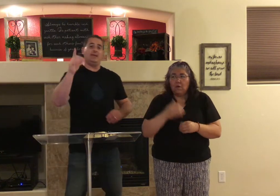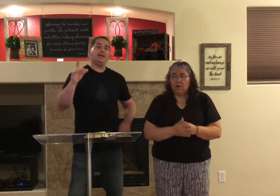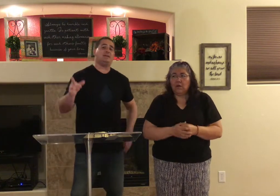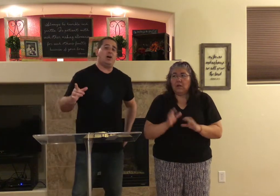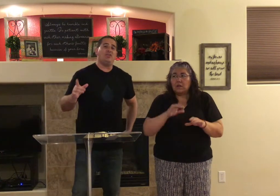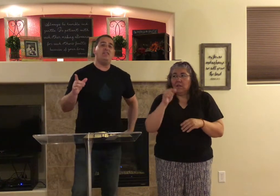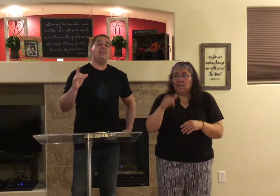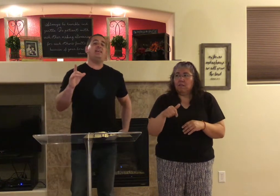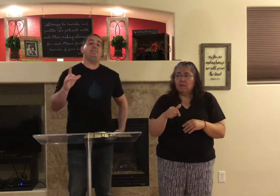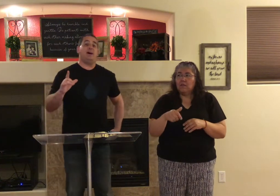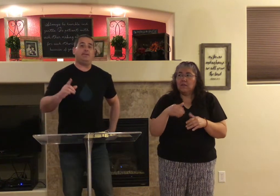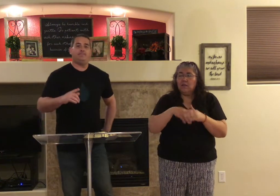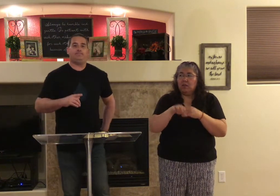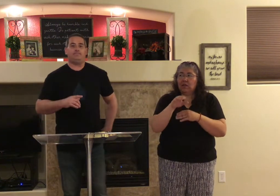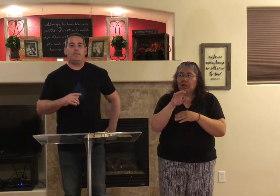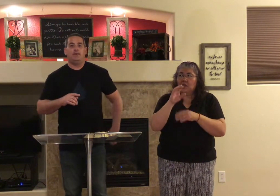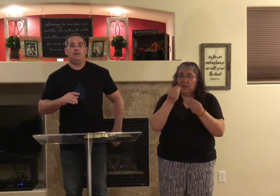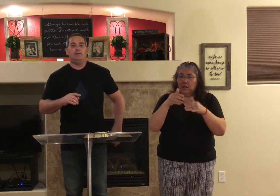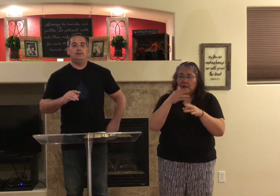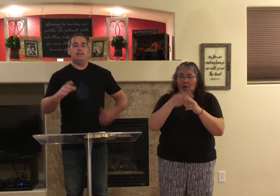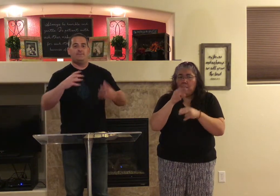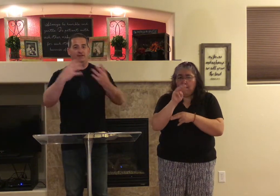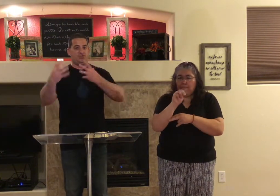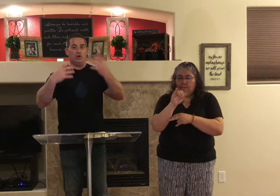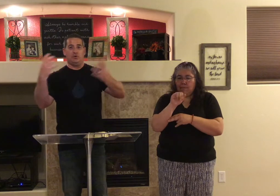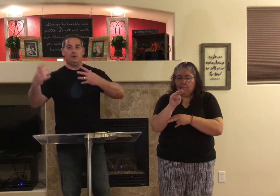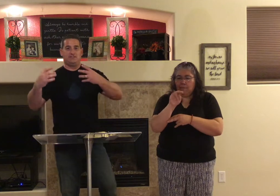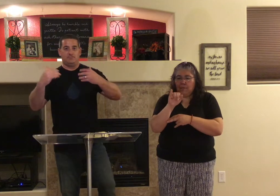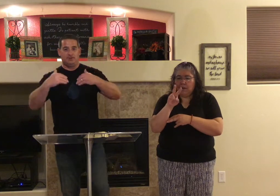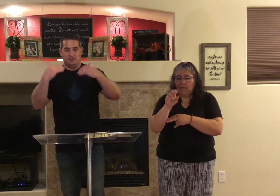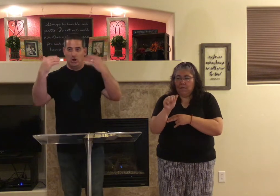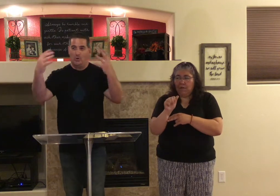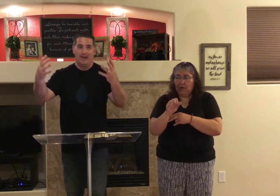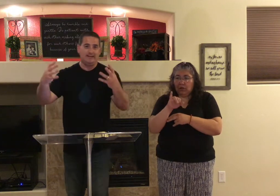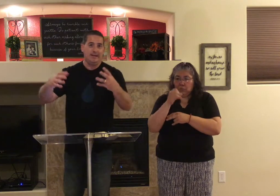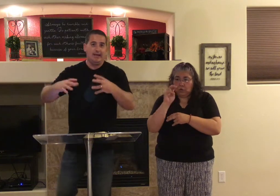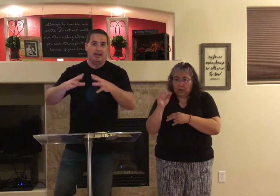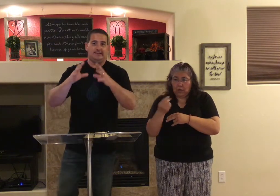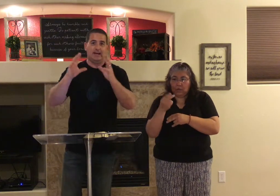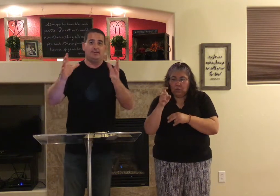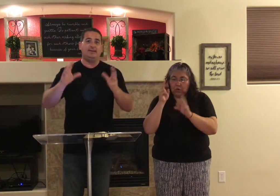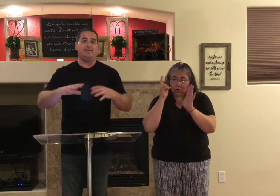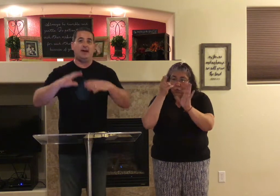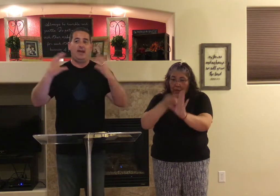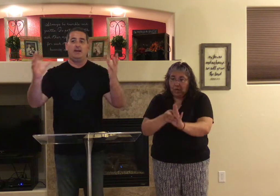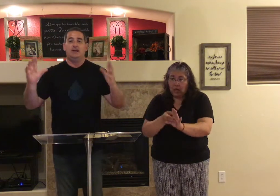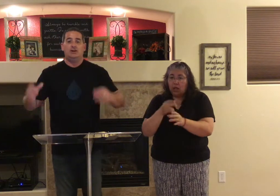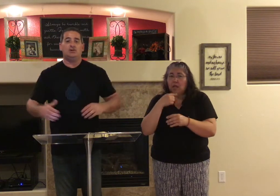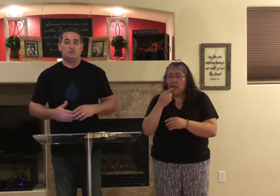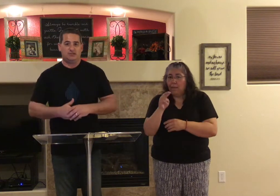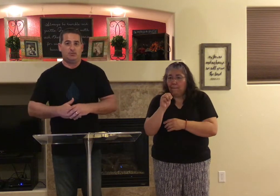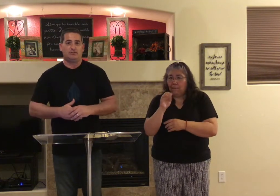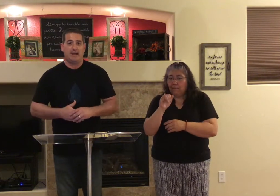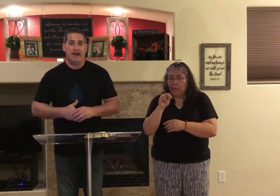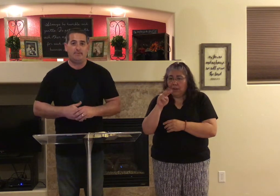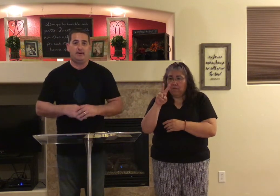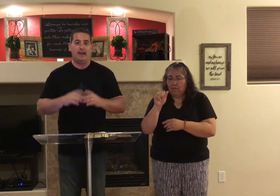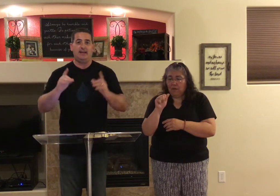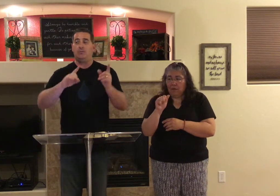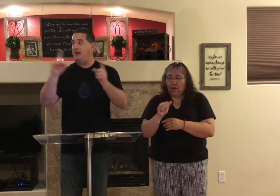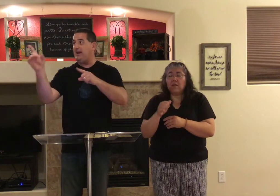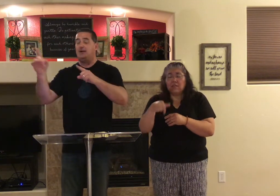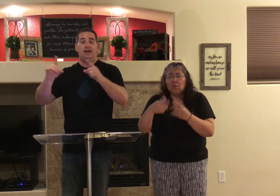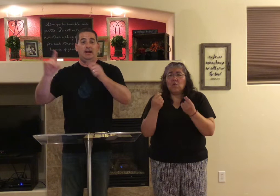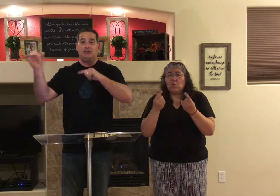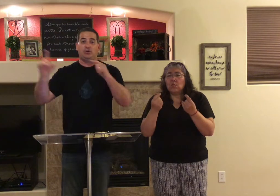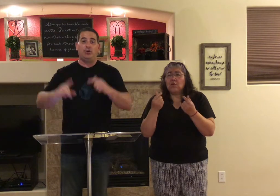before in a land called Nineveh. Nineveh, Jonah was supposed to go in and tell Nineveh, hey, here's what's supposed to happen. And